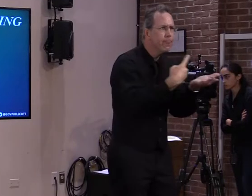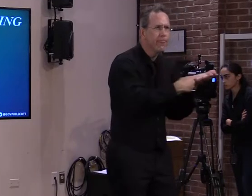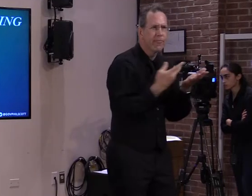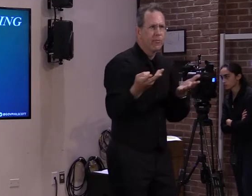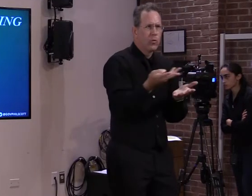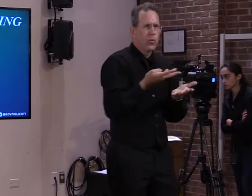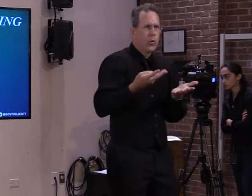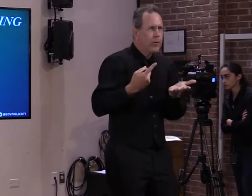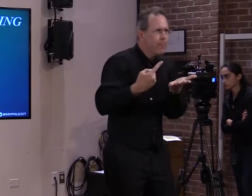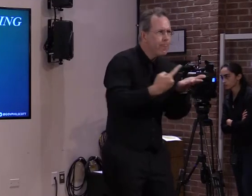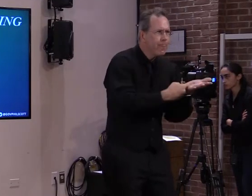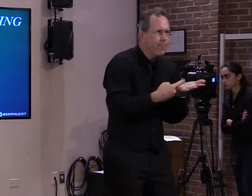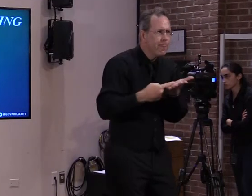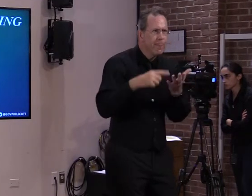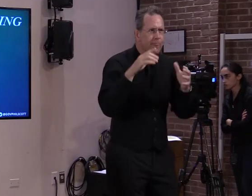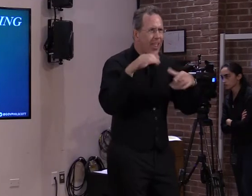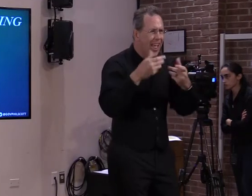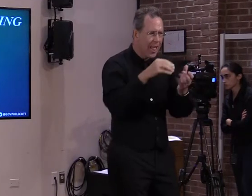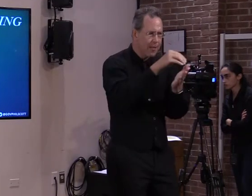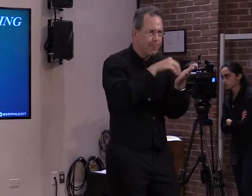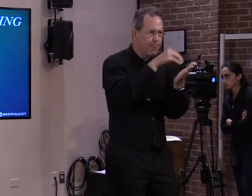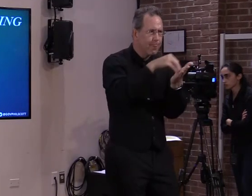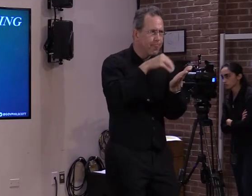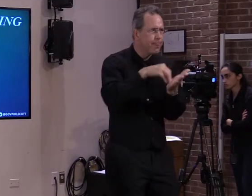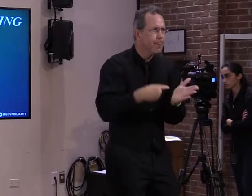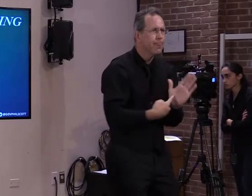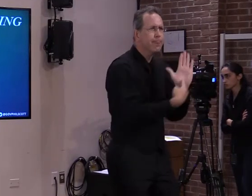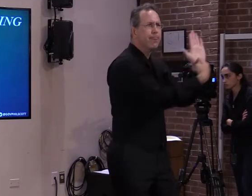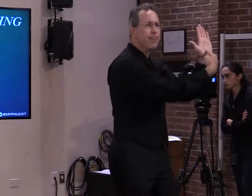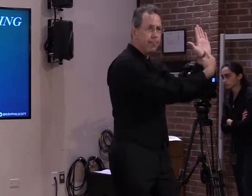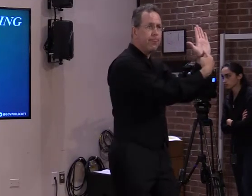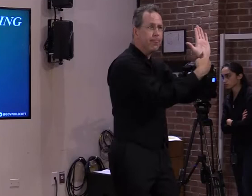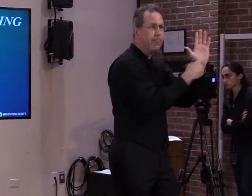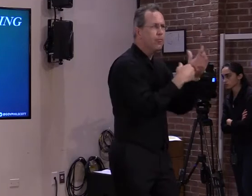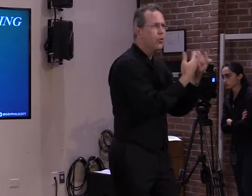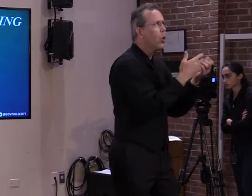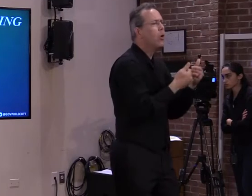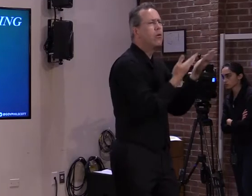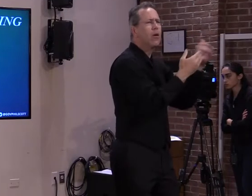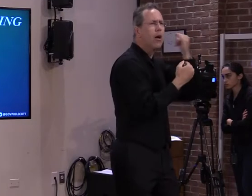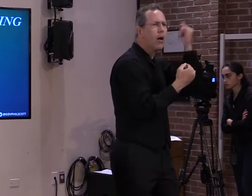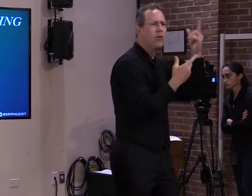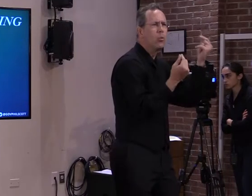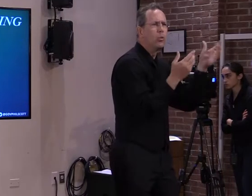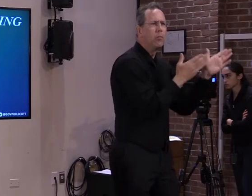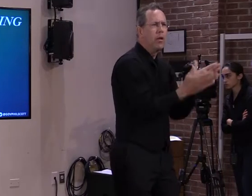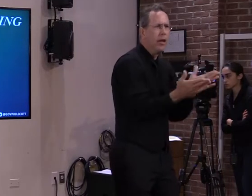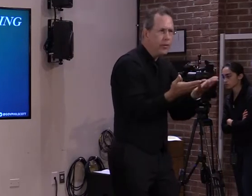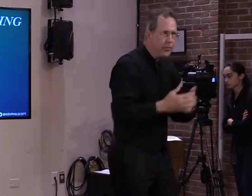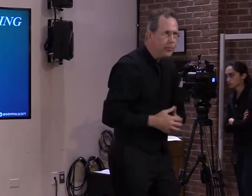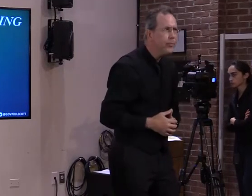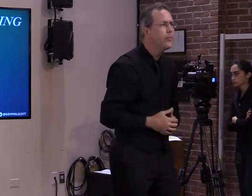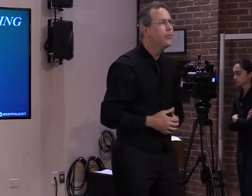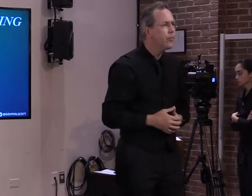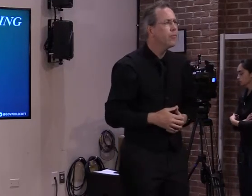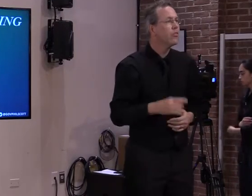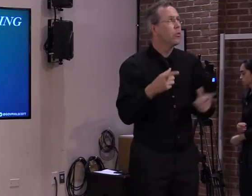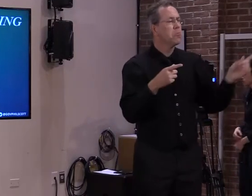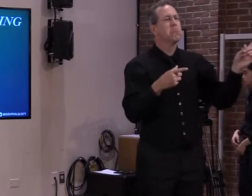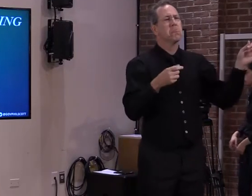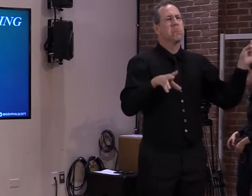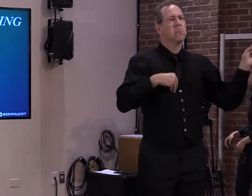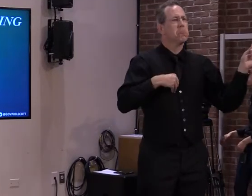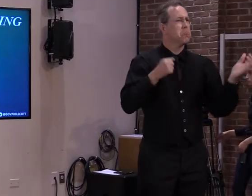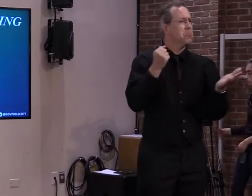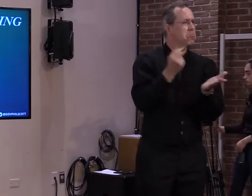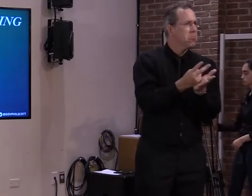change by the Vermont legislature and incorporated into the budget that will take effect this coming July 1st.